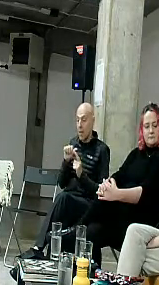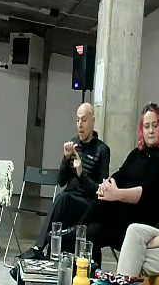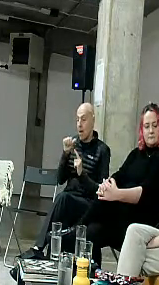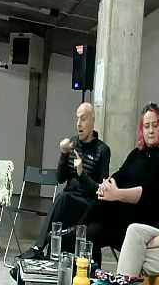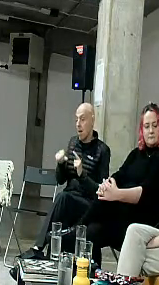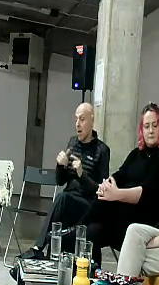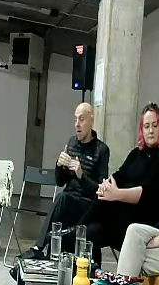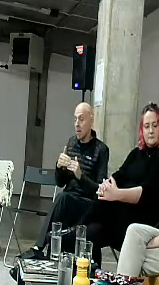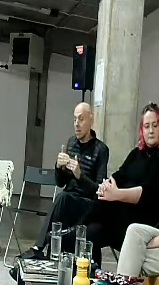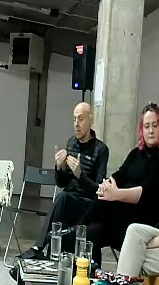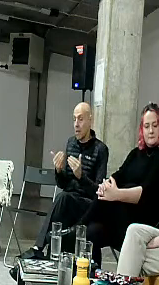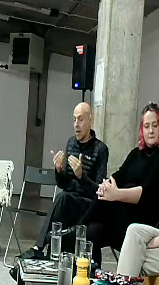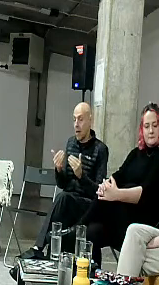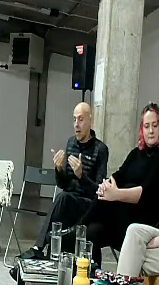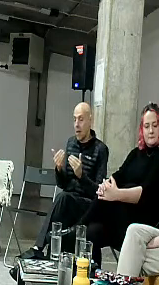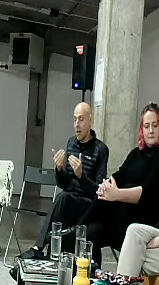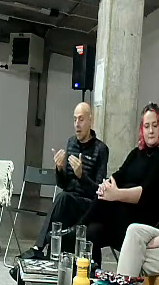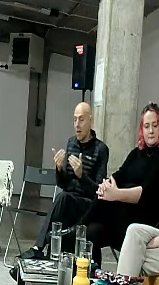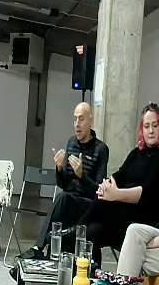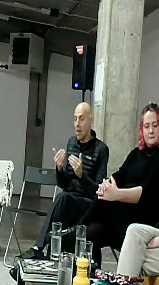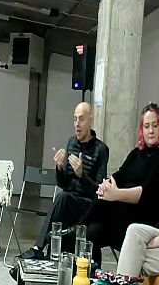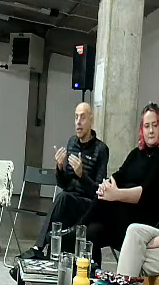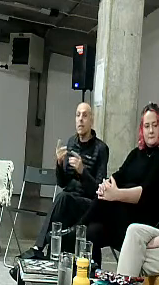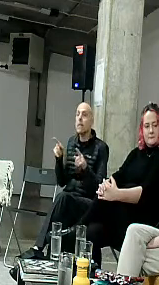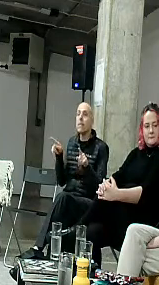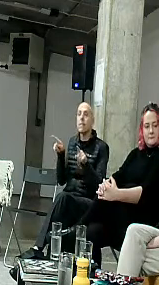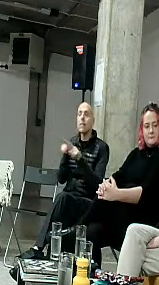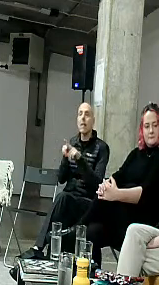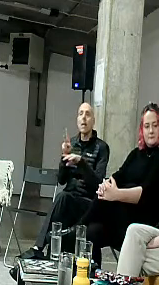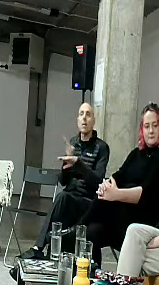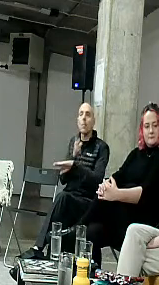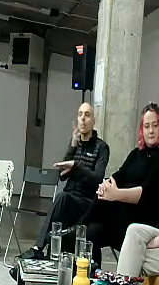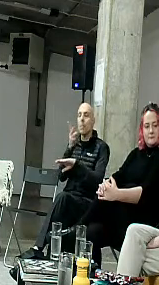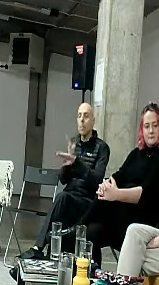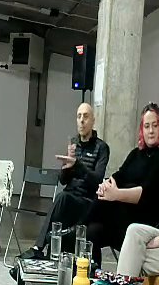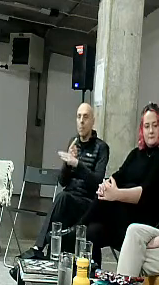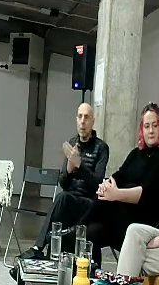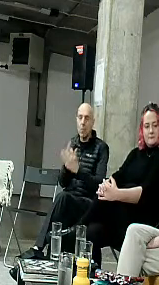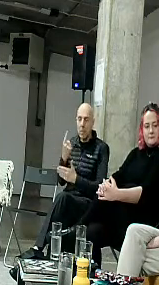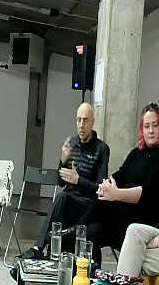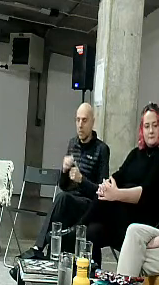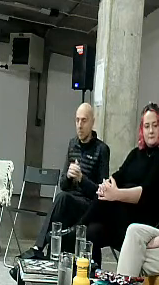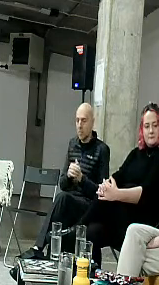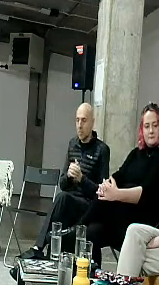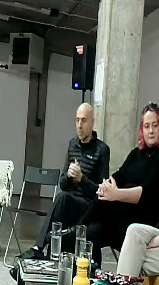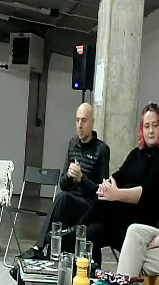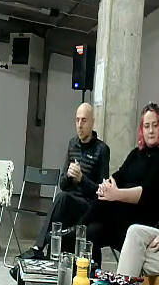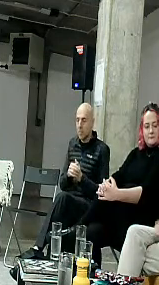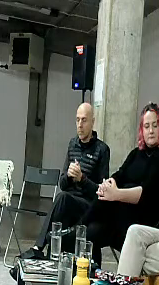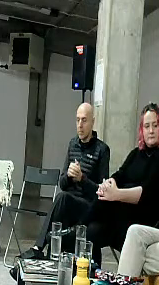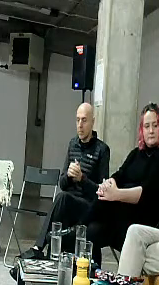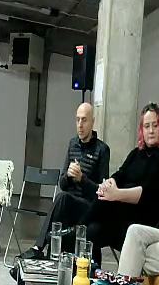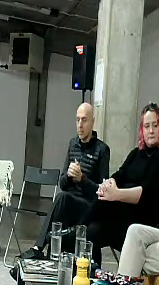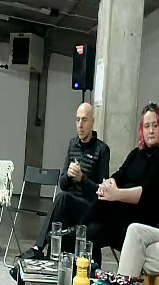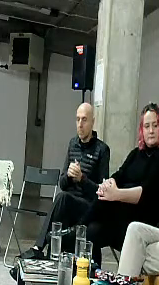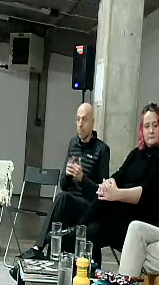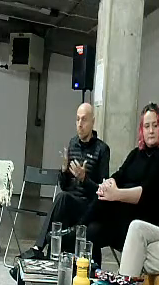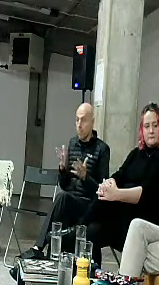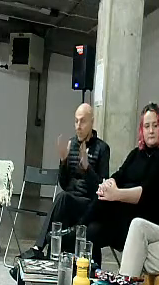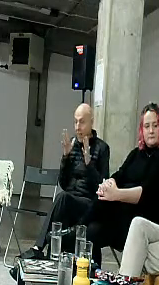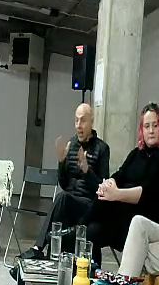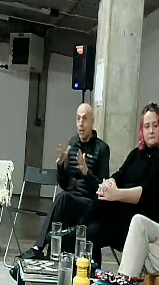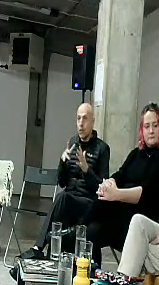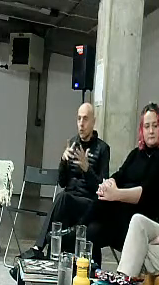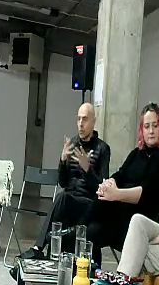day, the same thing happened to him. He just had to get away